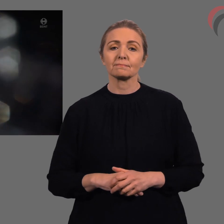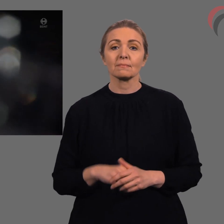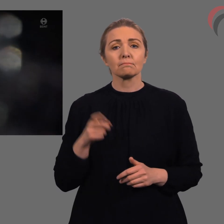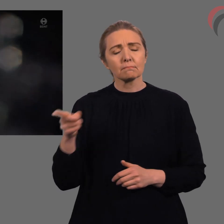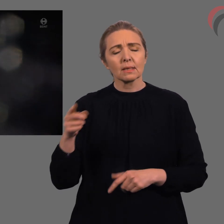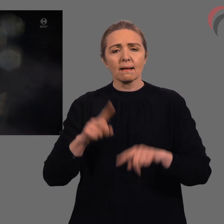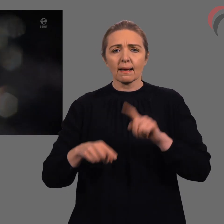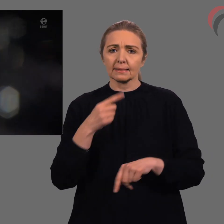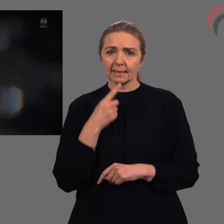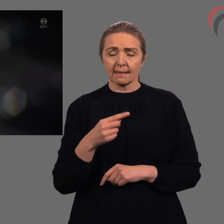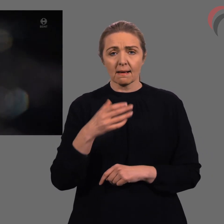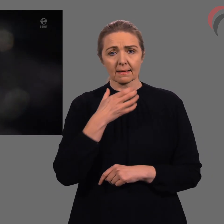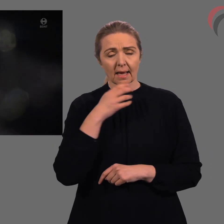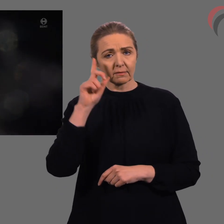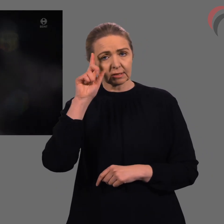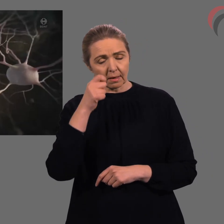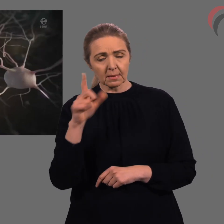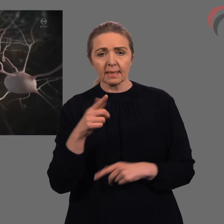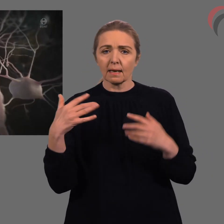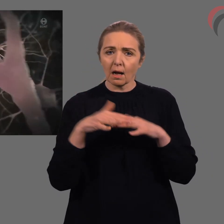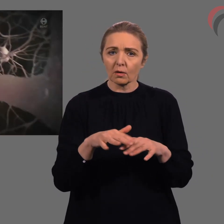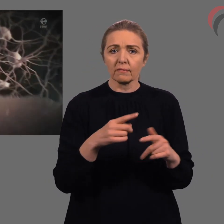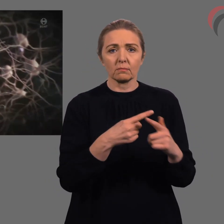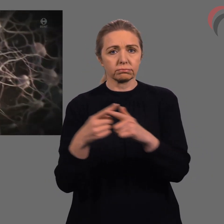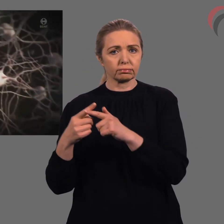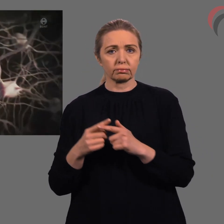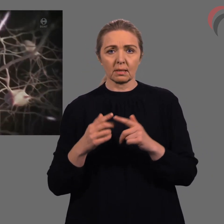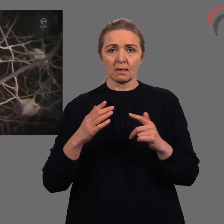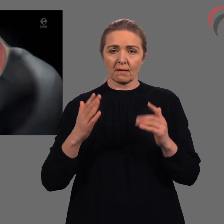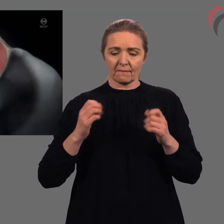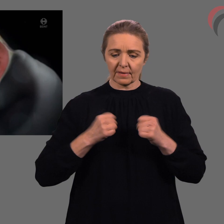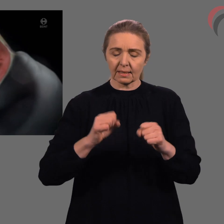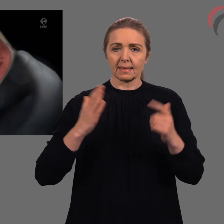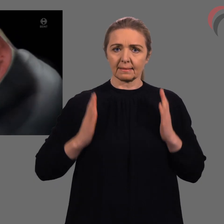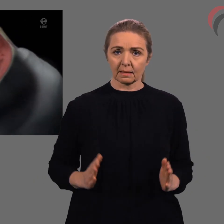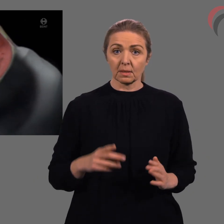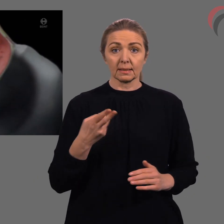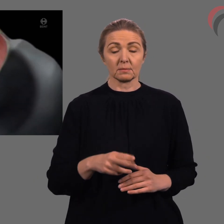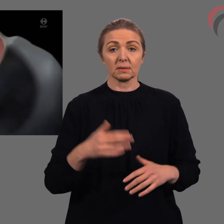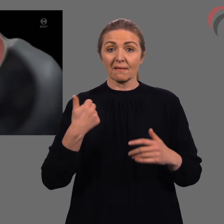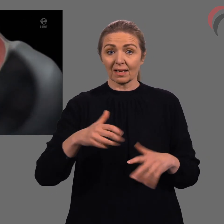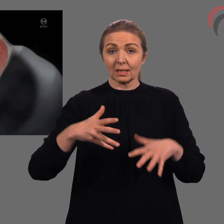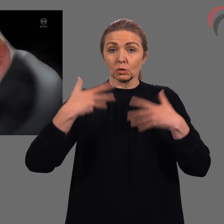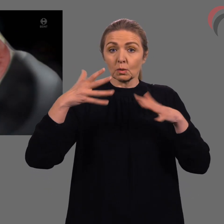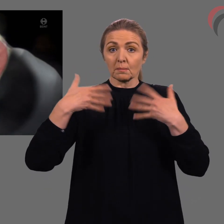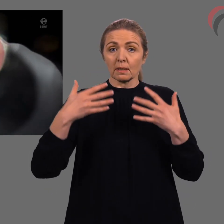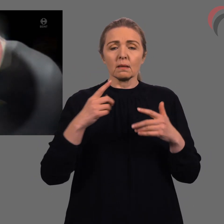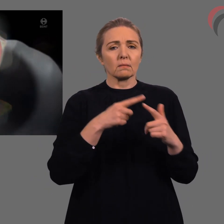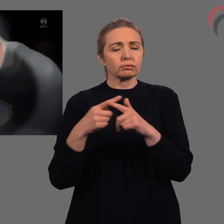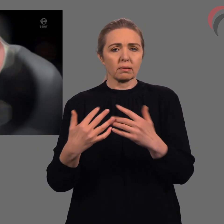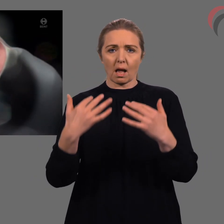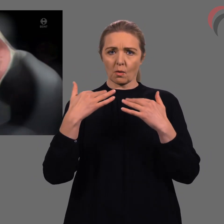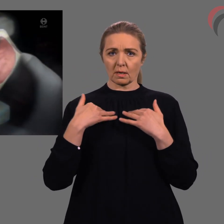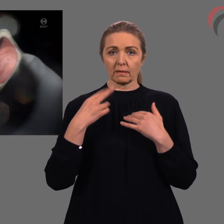Jordan segir að kæfisvefn hafi einnig áhrif á aðra virkni í líkamanum. Lækkun í súrefnismettun hafi margs konar